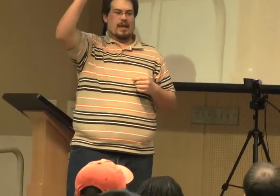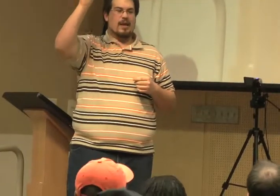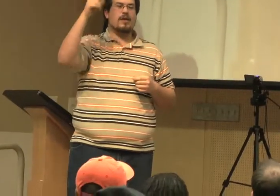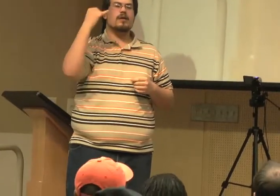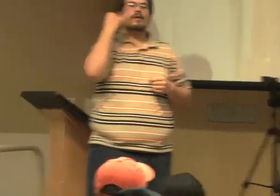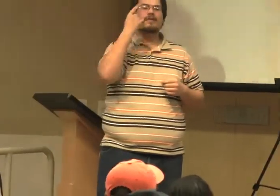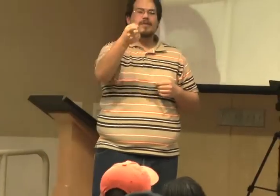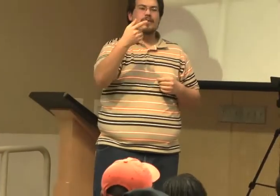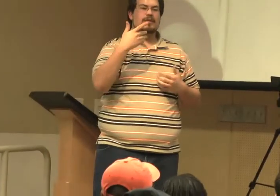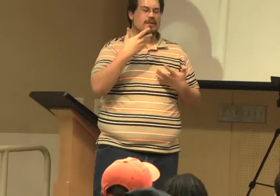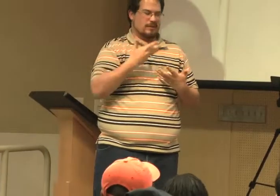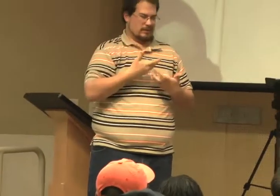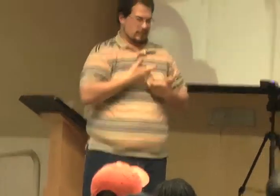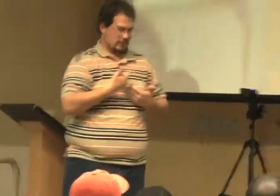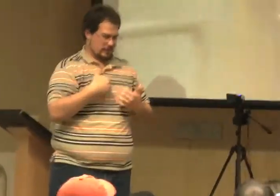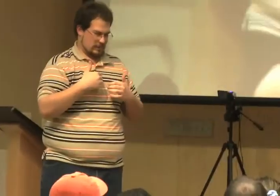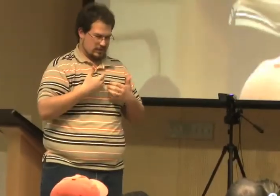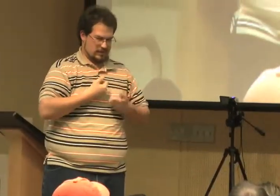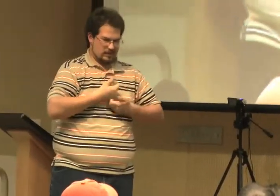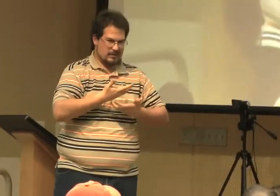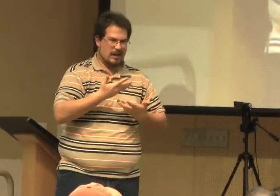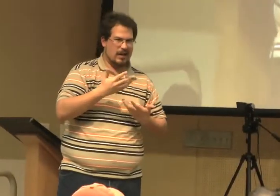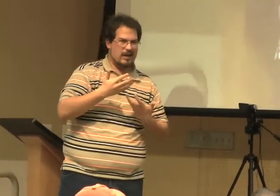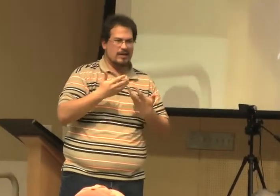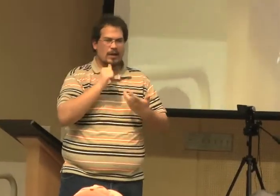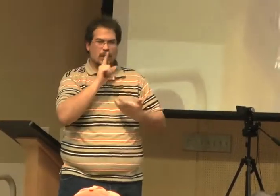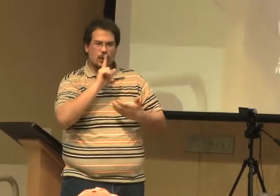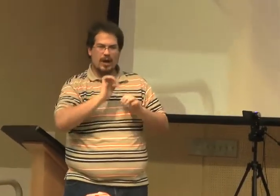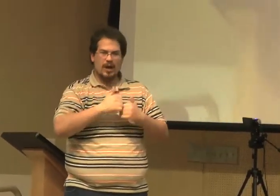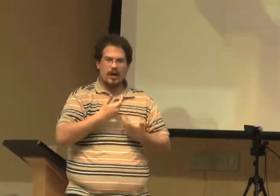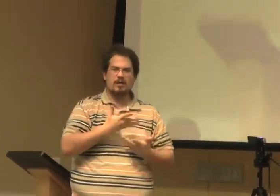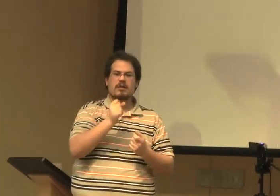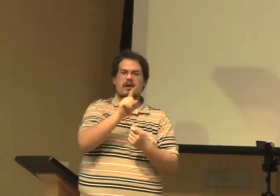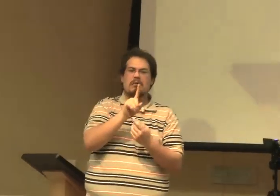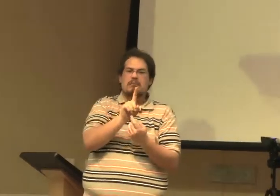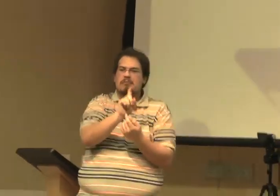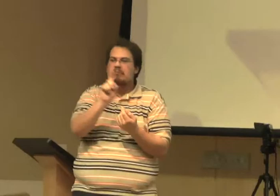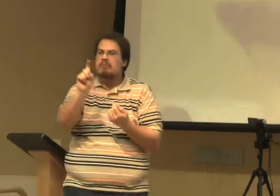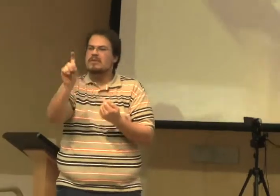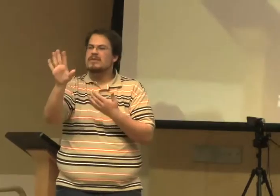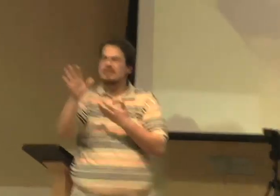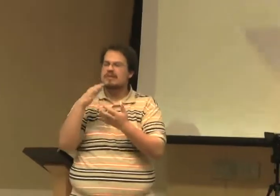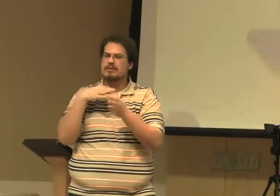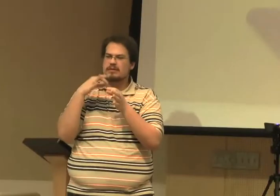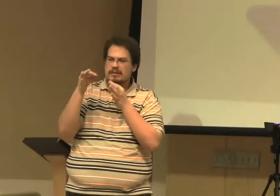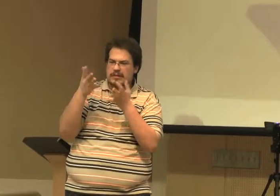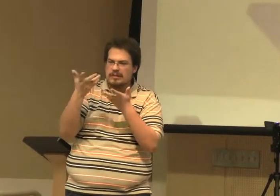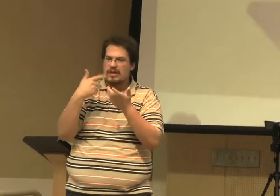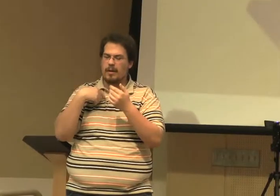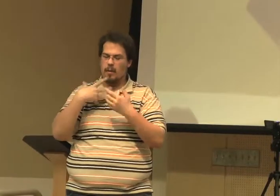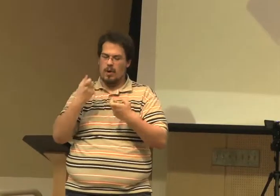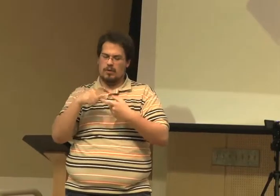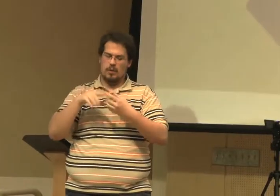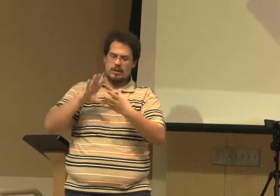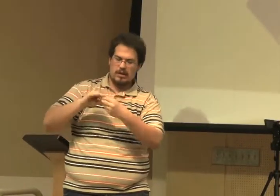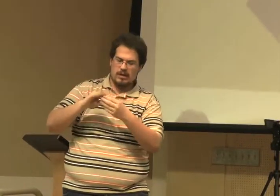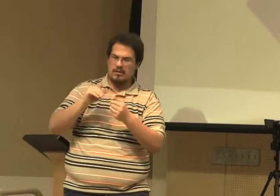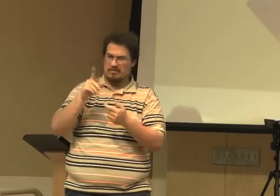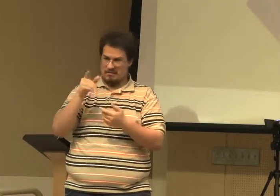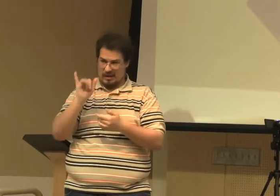of them will be here in the back to provide support. So if you have something that you'd like to express but you're not really sure how you want